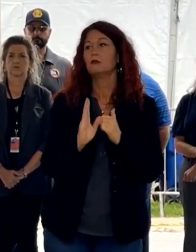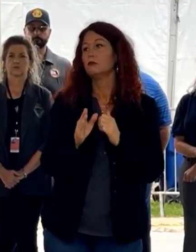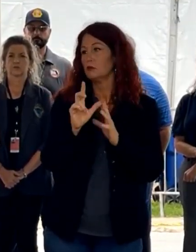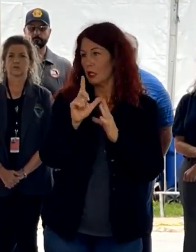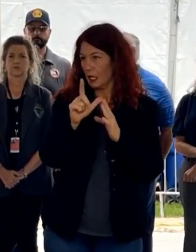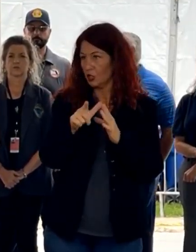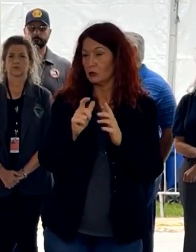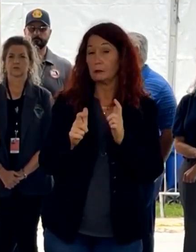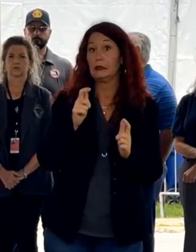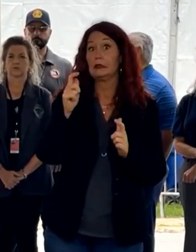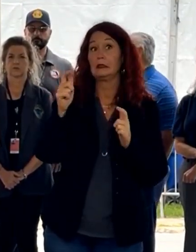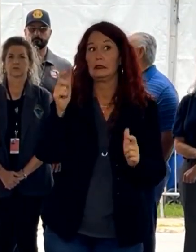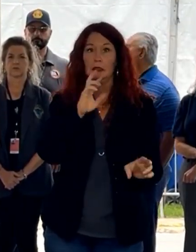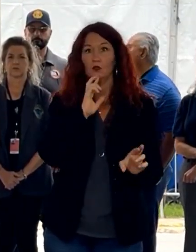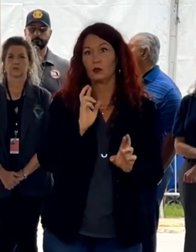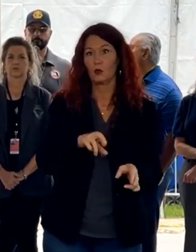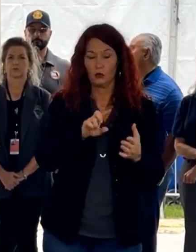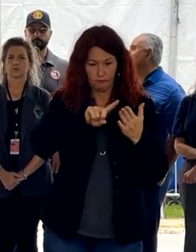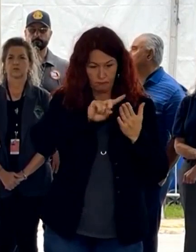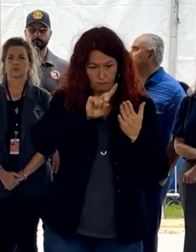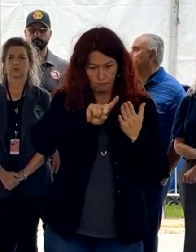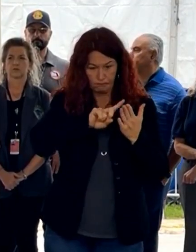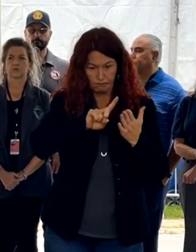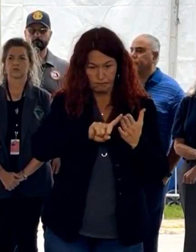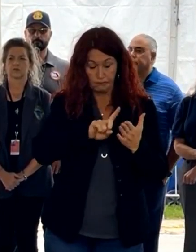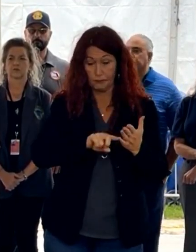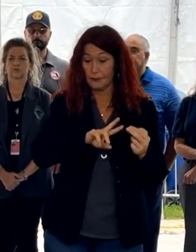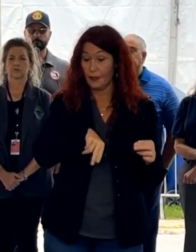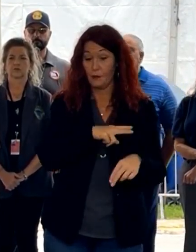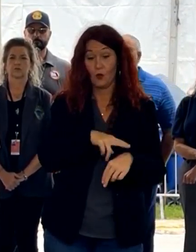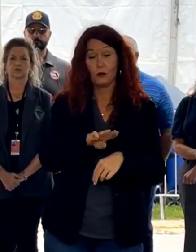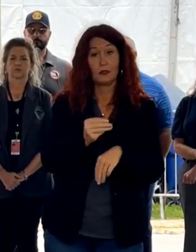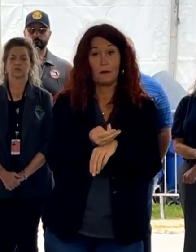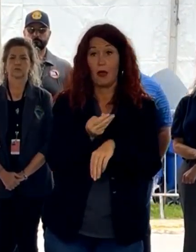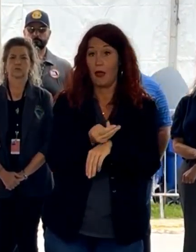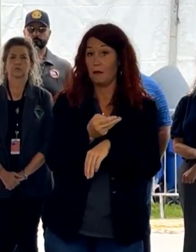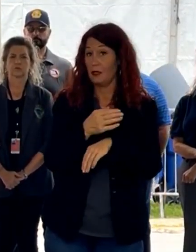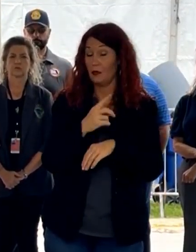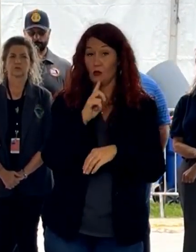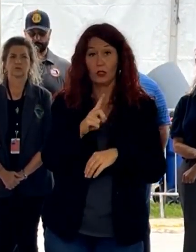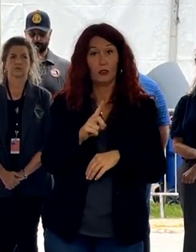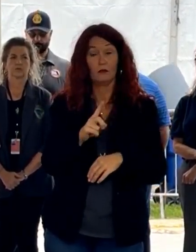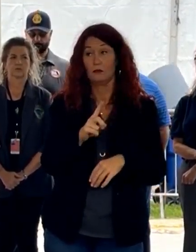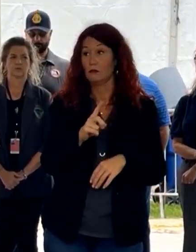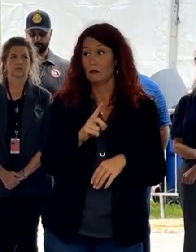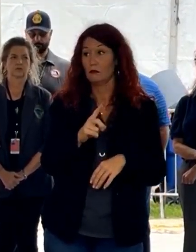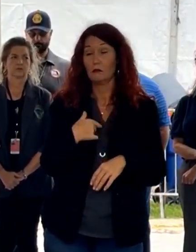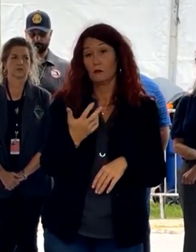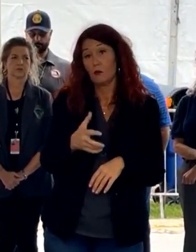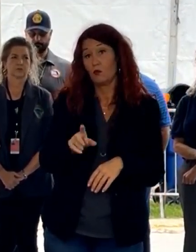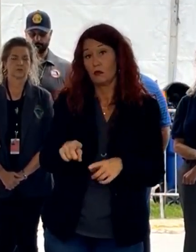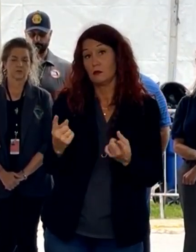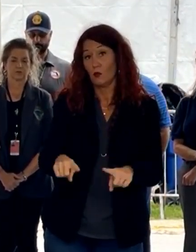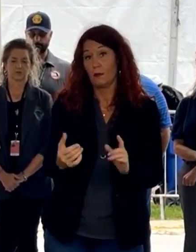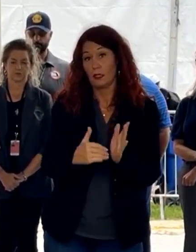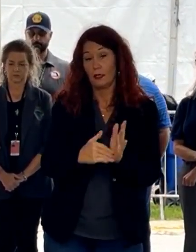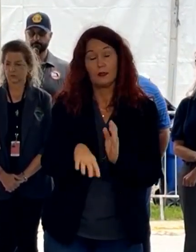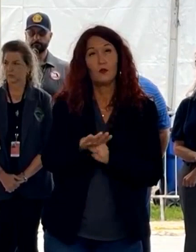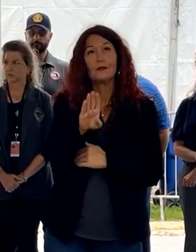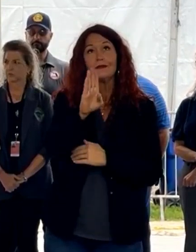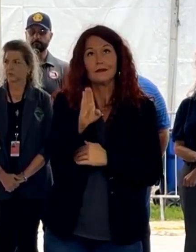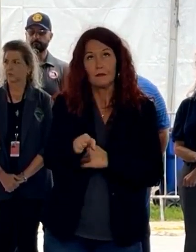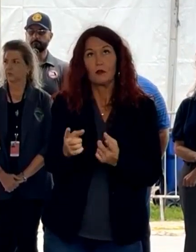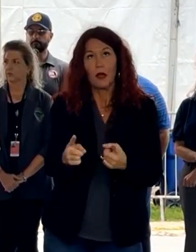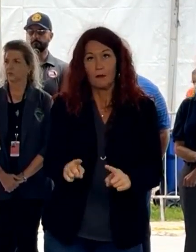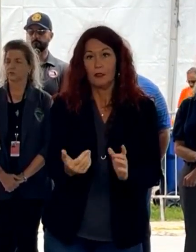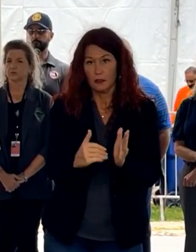at every level and at every step in the building process to ensure that this can never, ever